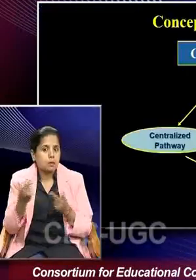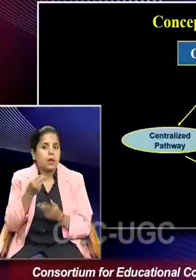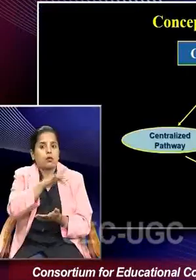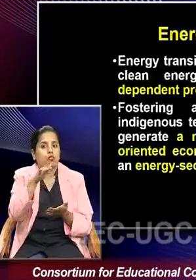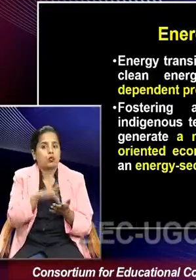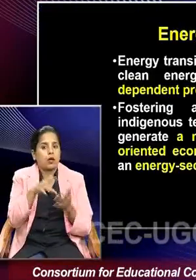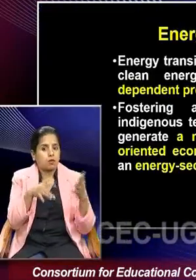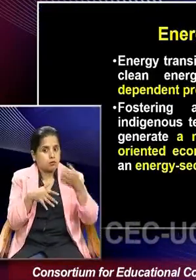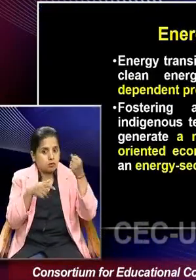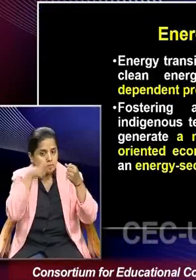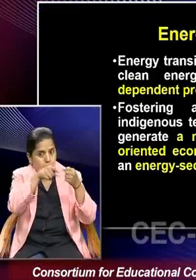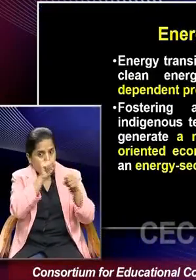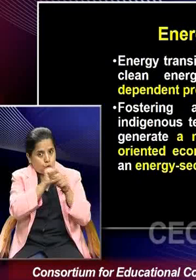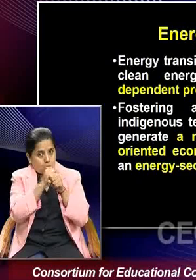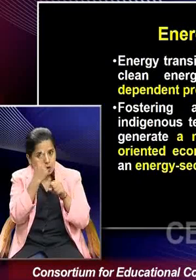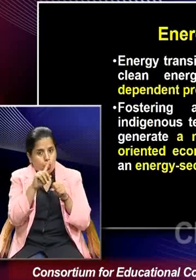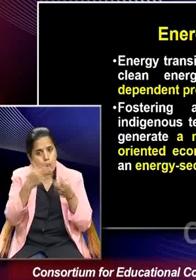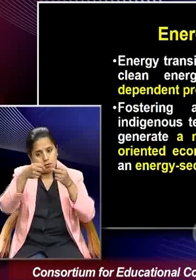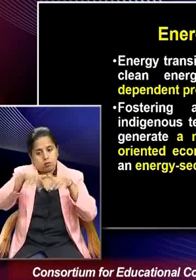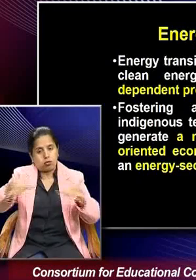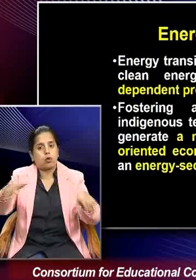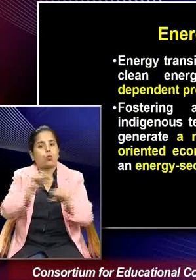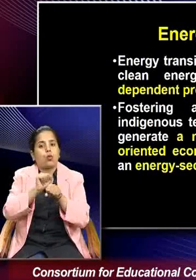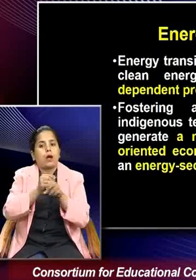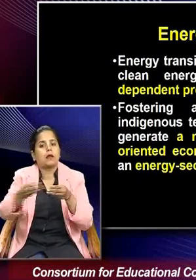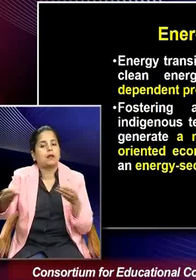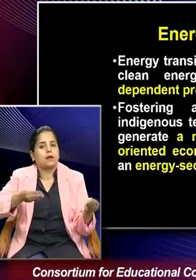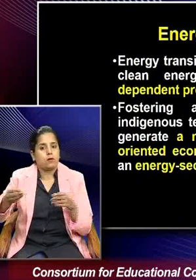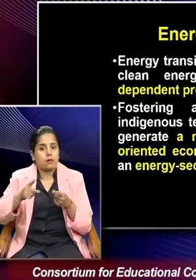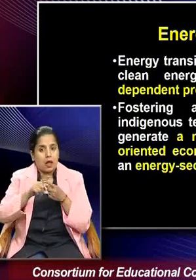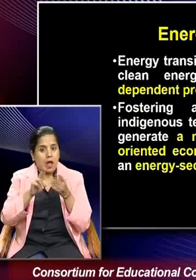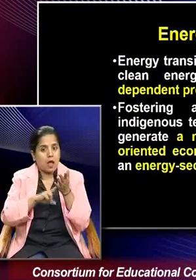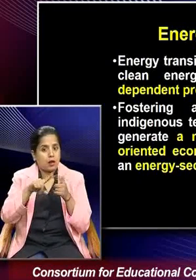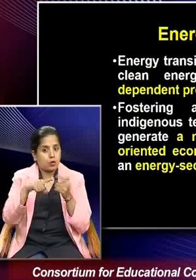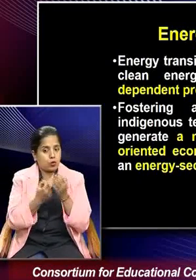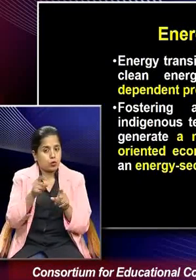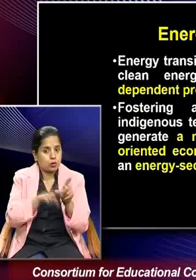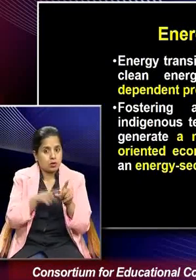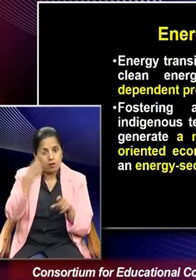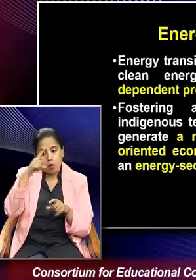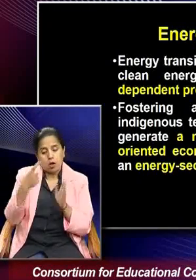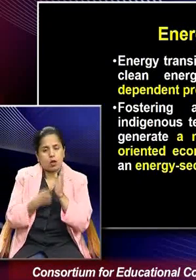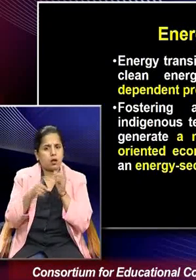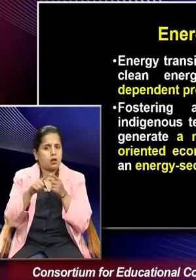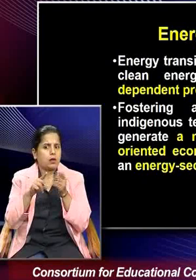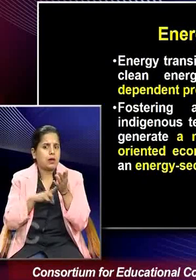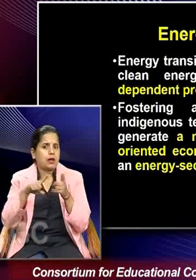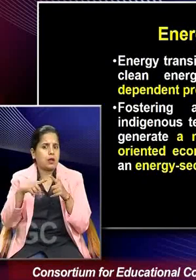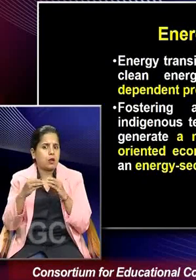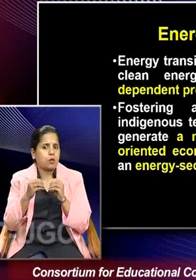or decentralized method. Energy transition towards renewable is